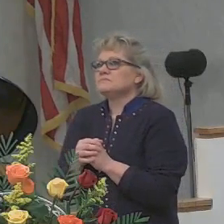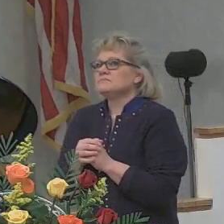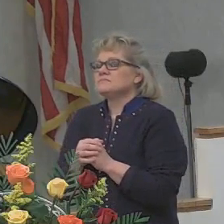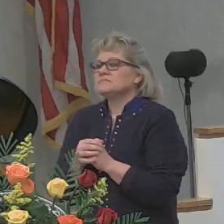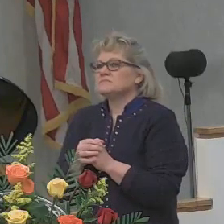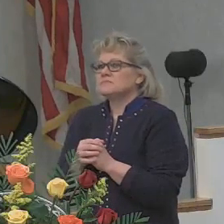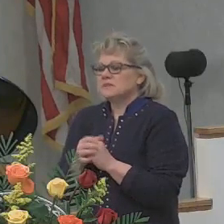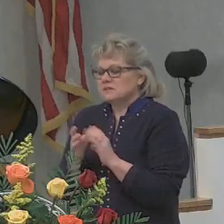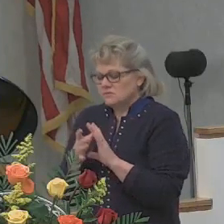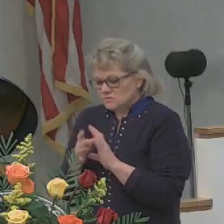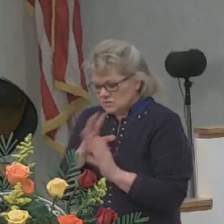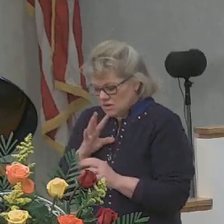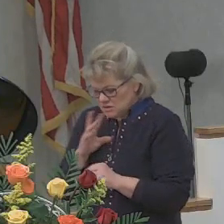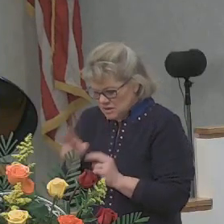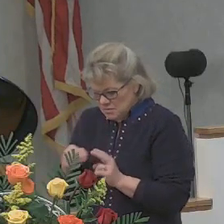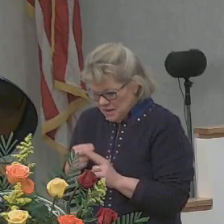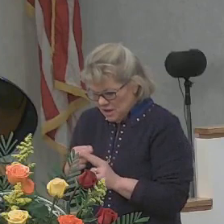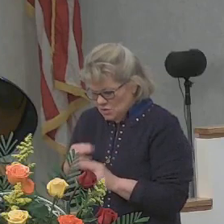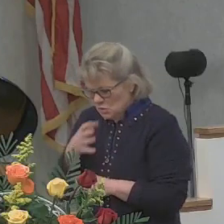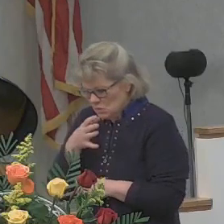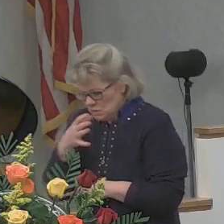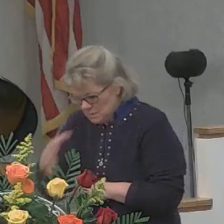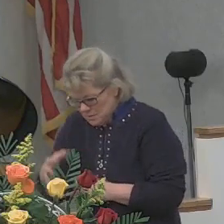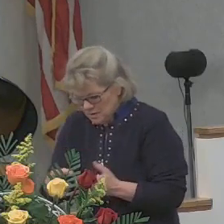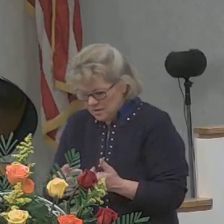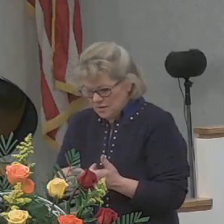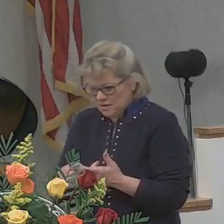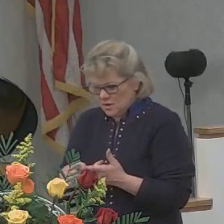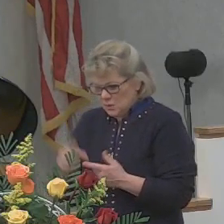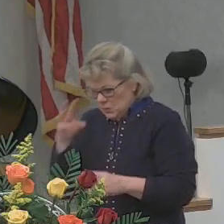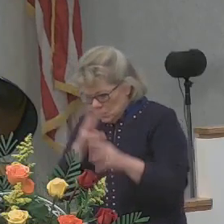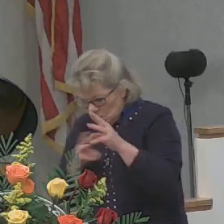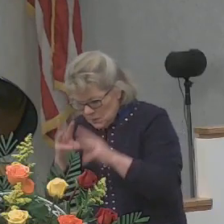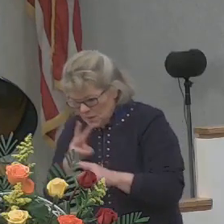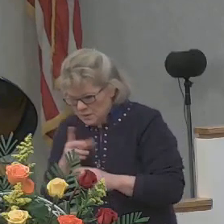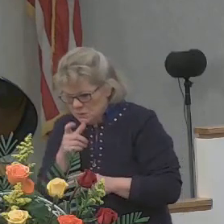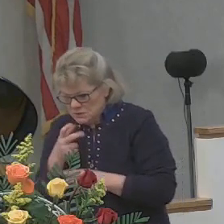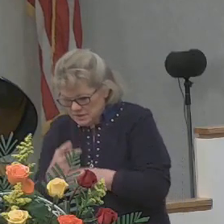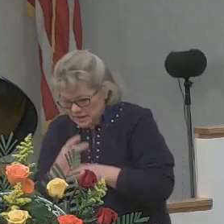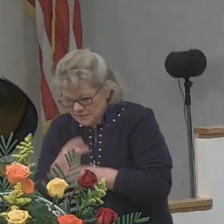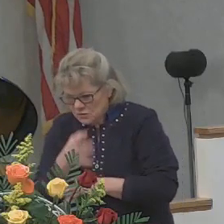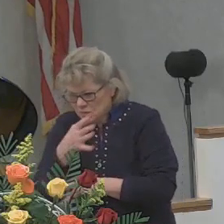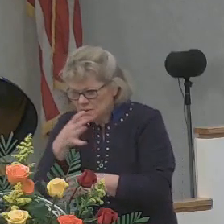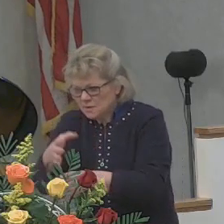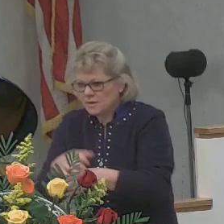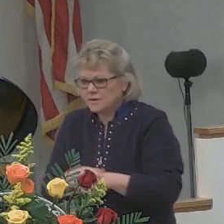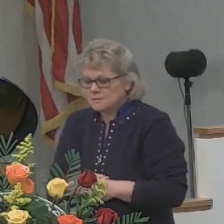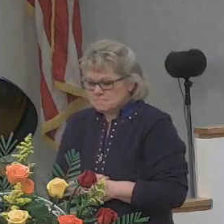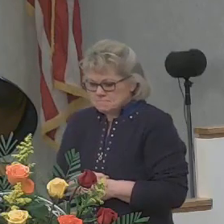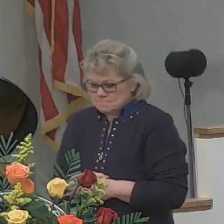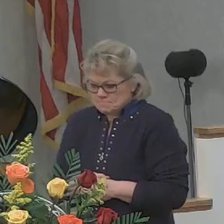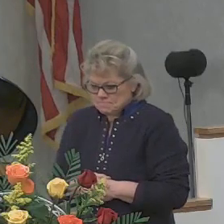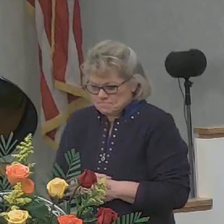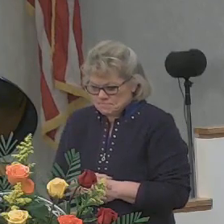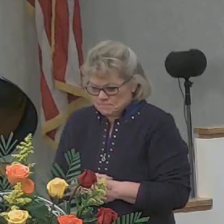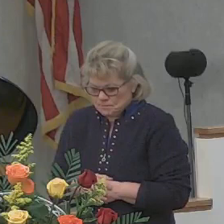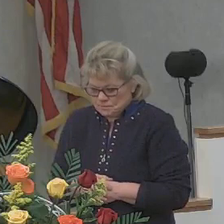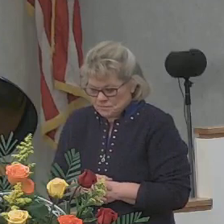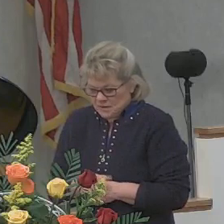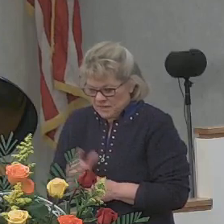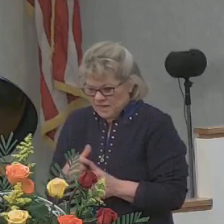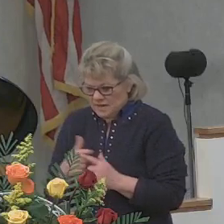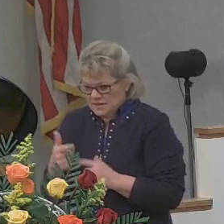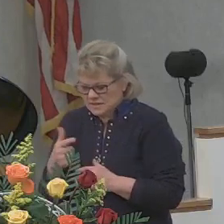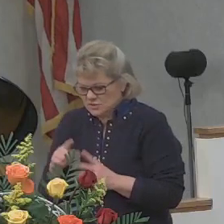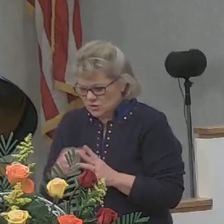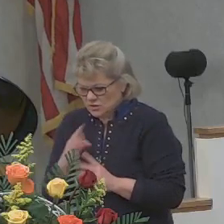He spoke about Grandma and being worried about her being cared for. But then a few minutes after that,